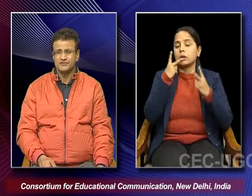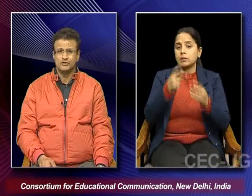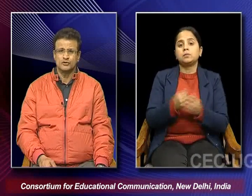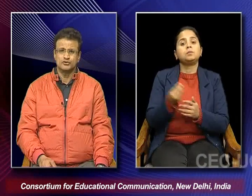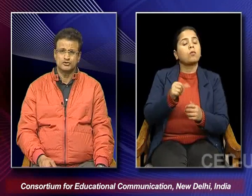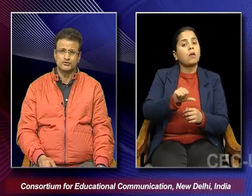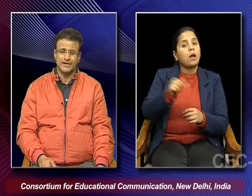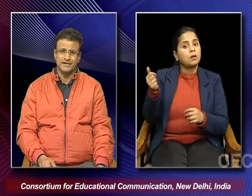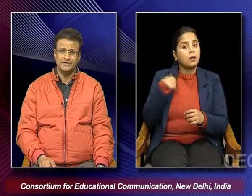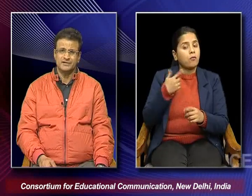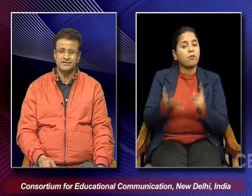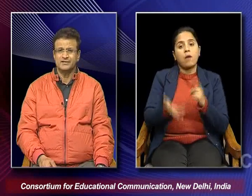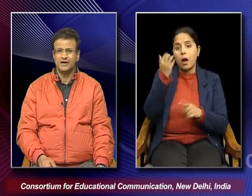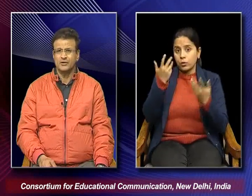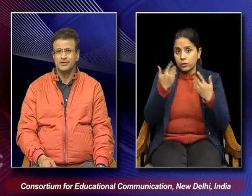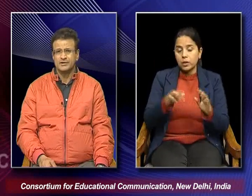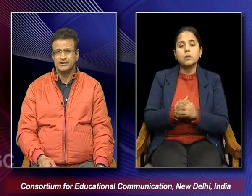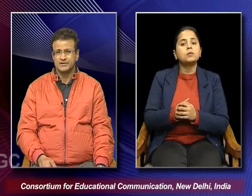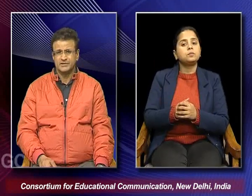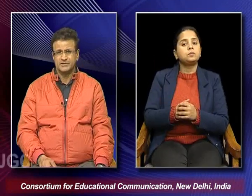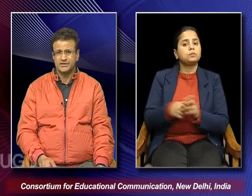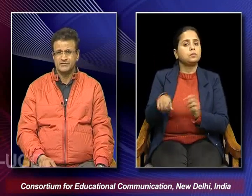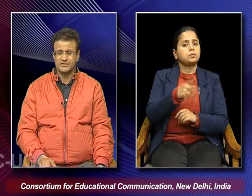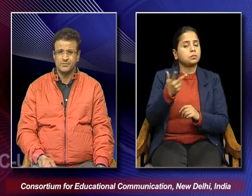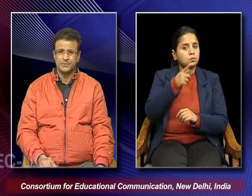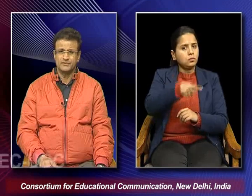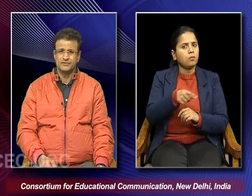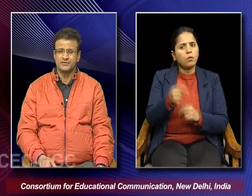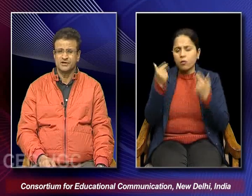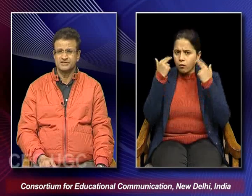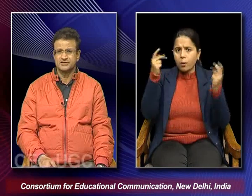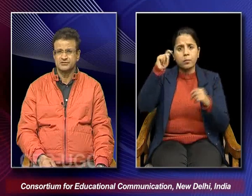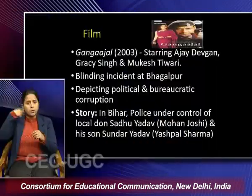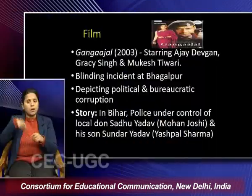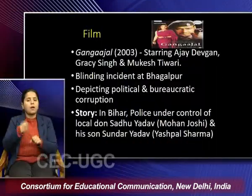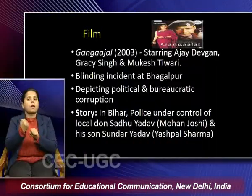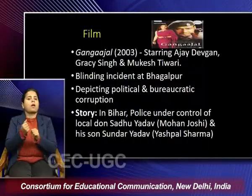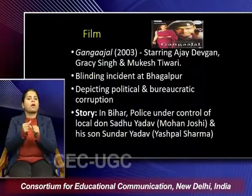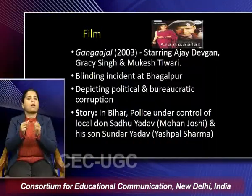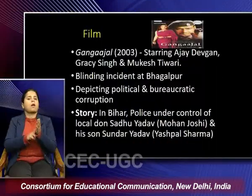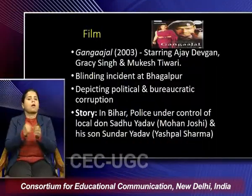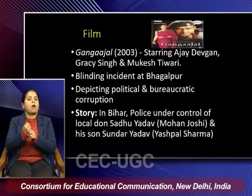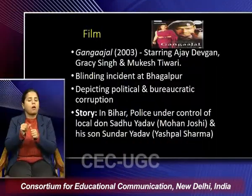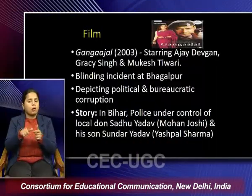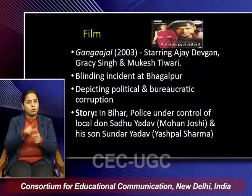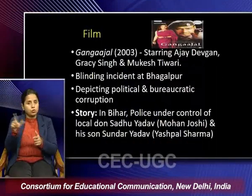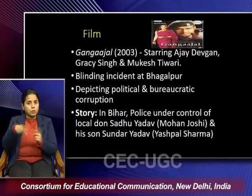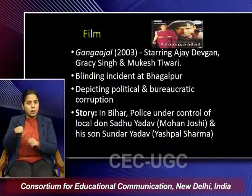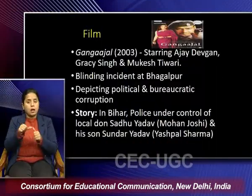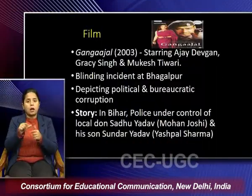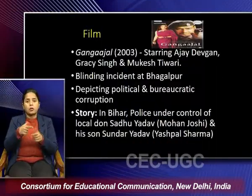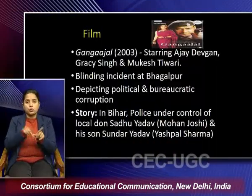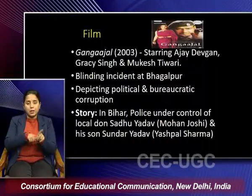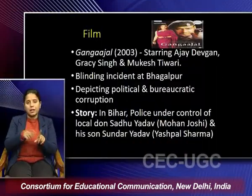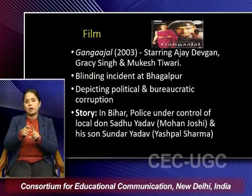that, we all also find that how he made a very popular film, Gangajal, in 2003 with Ajay Devgan, Gracie